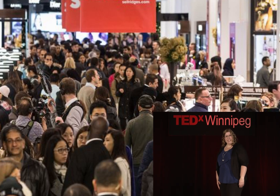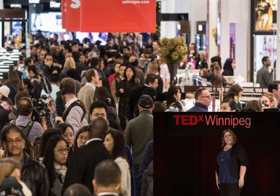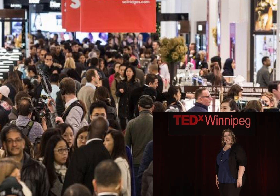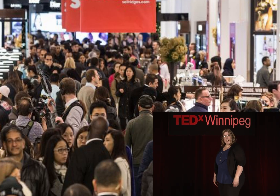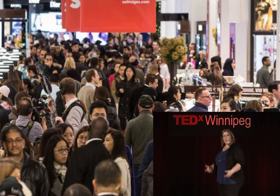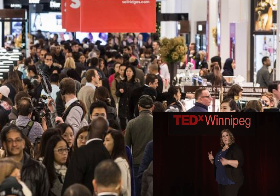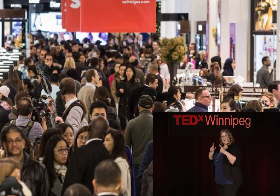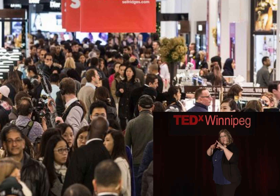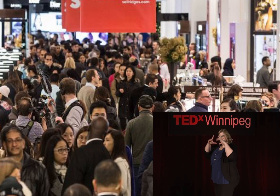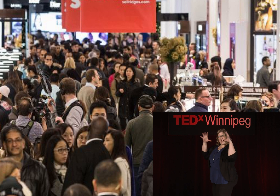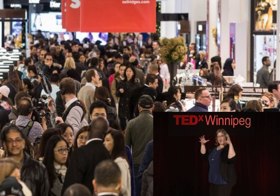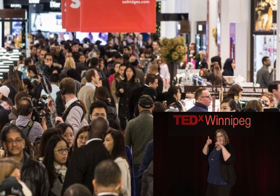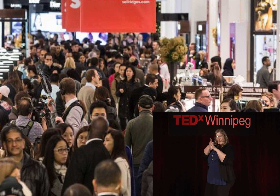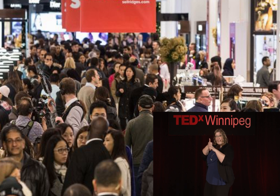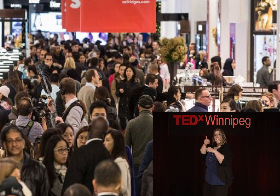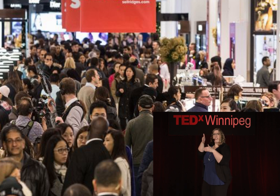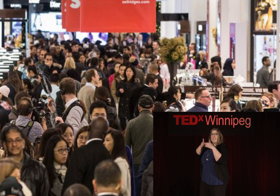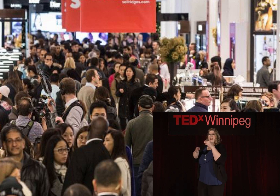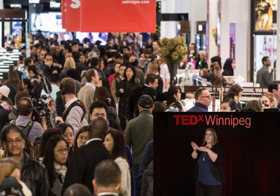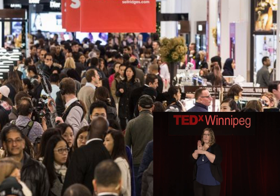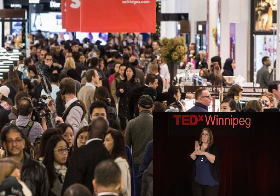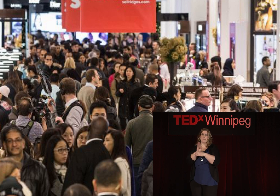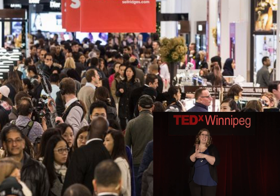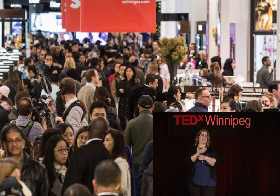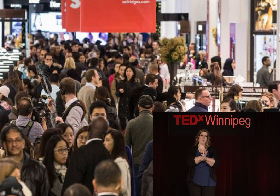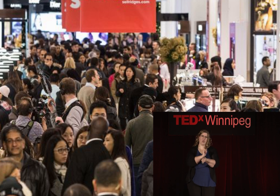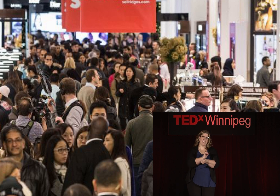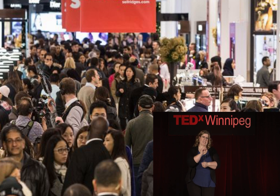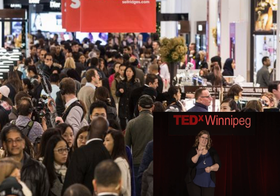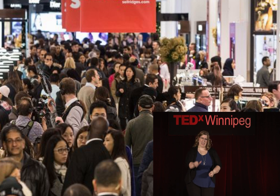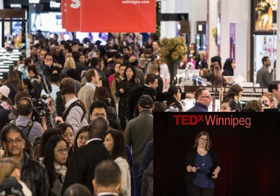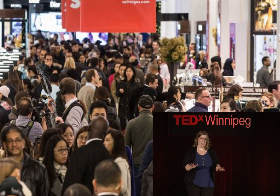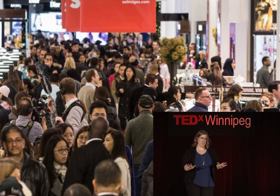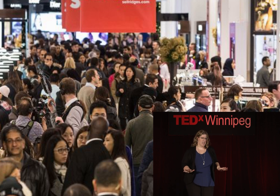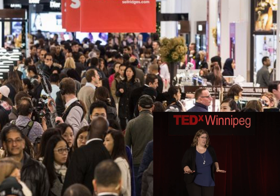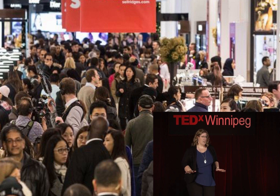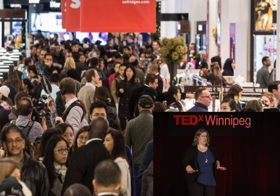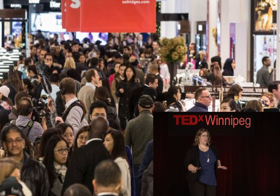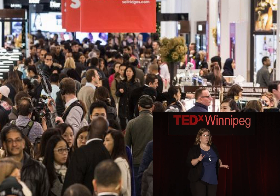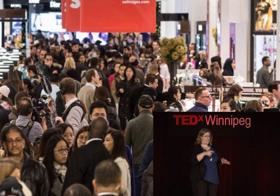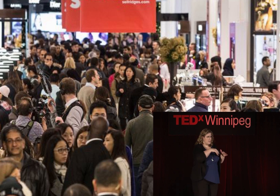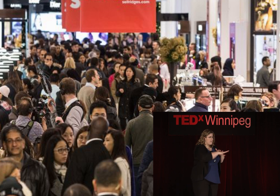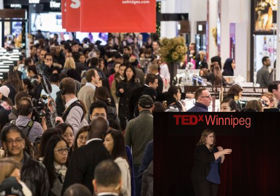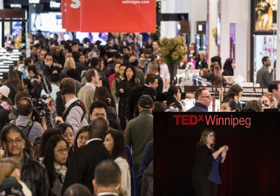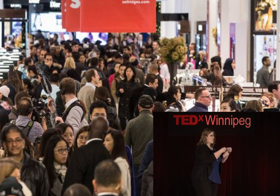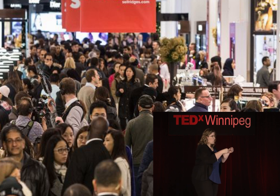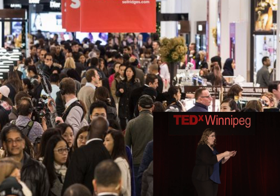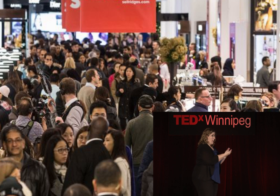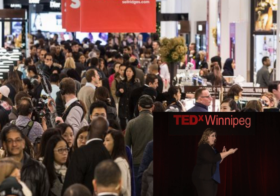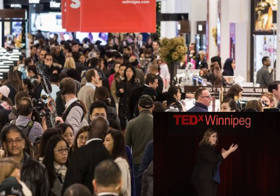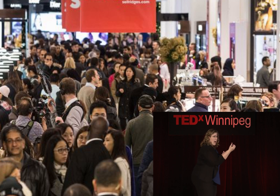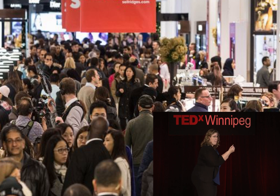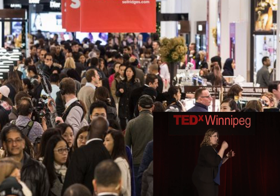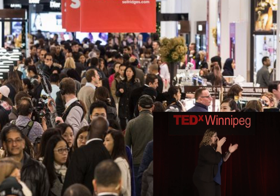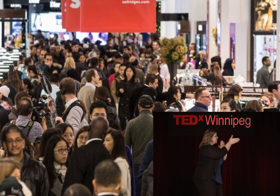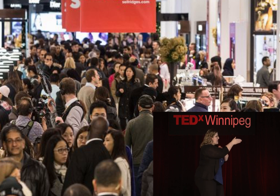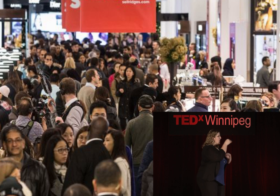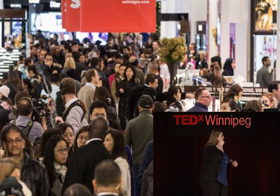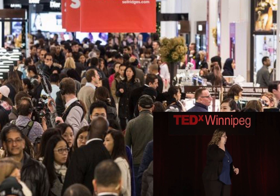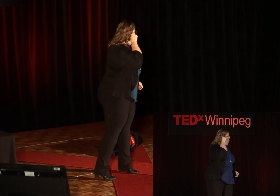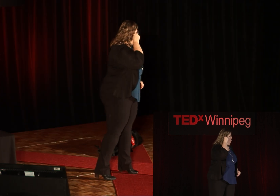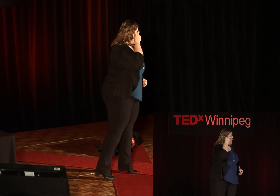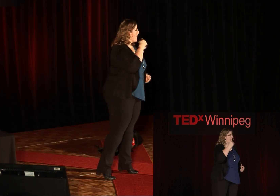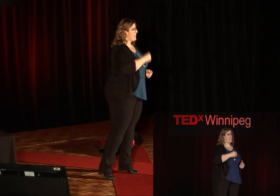Imagine yourself at the end of a busy workday. You need to run into the store, grab milk, and get